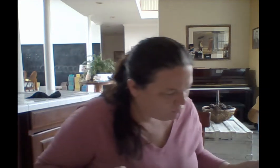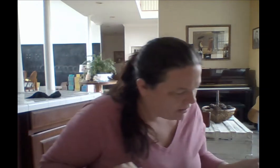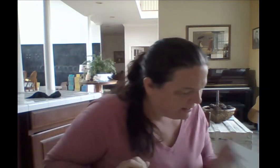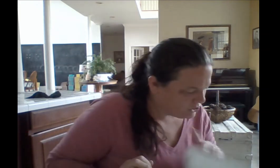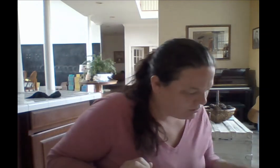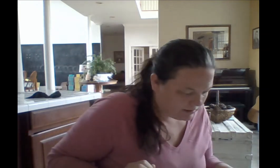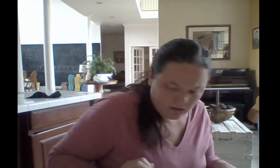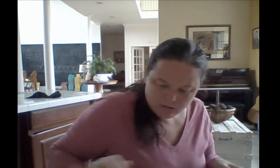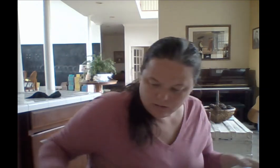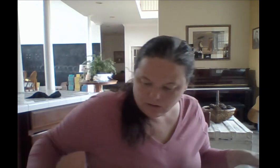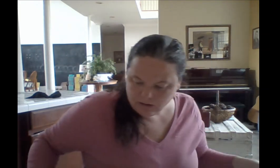will actually